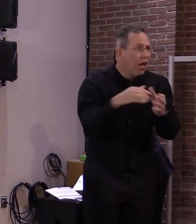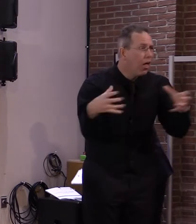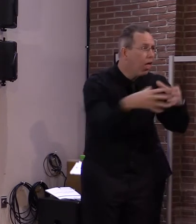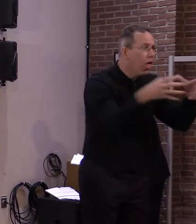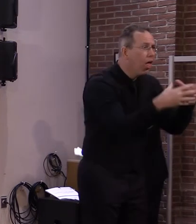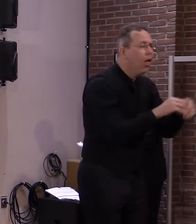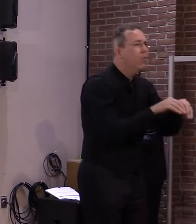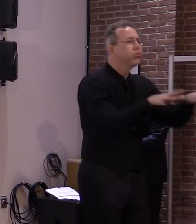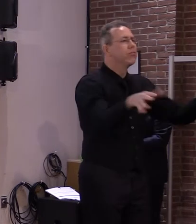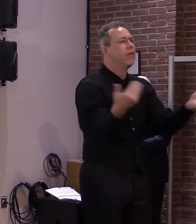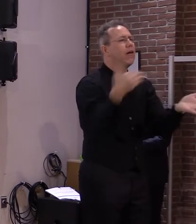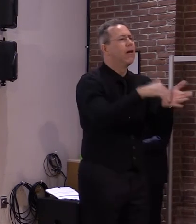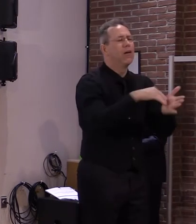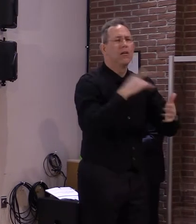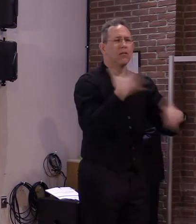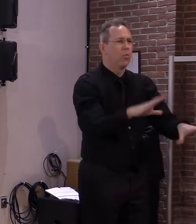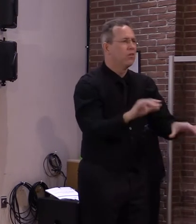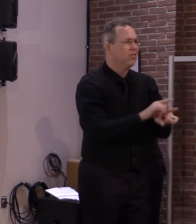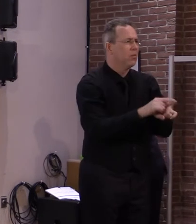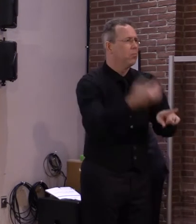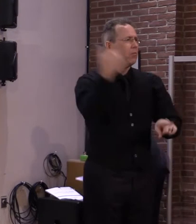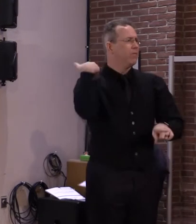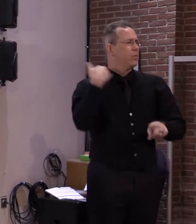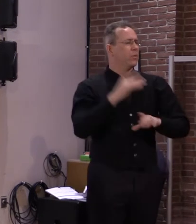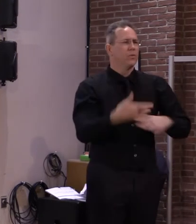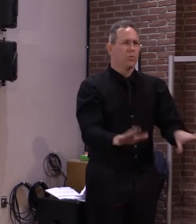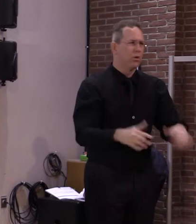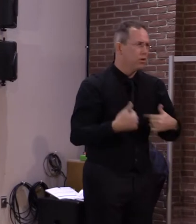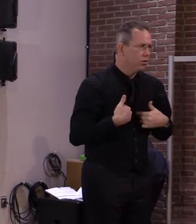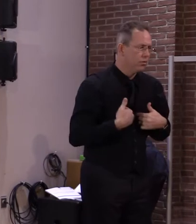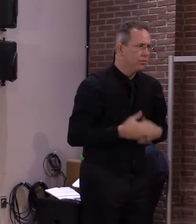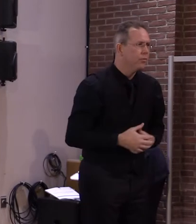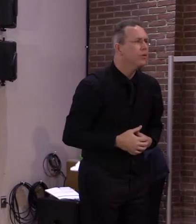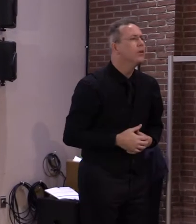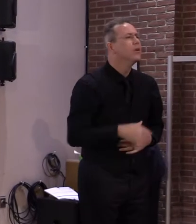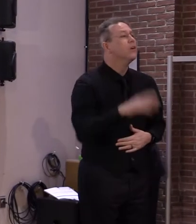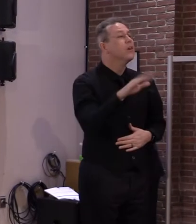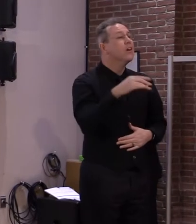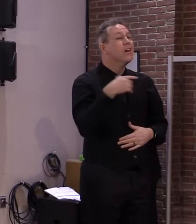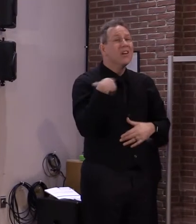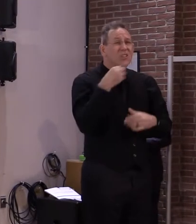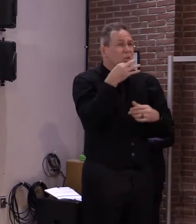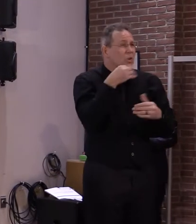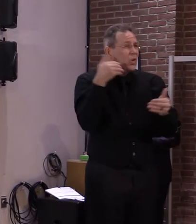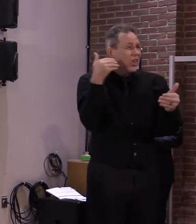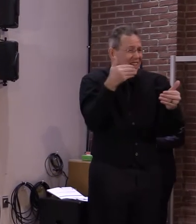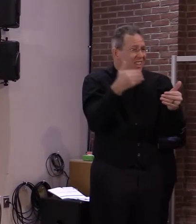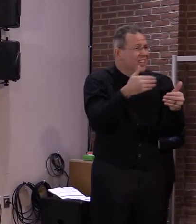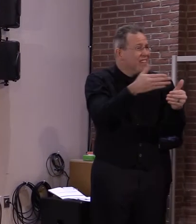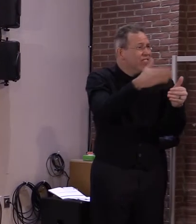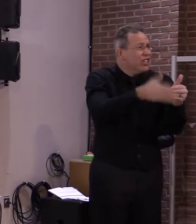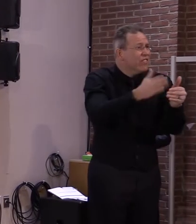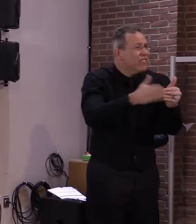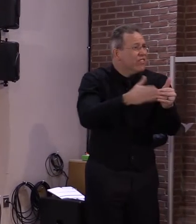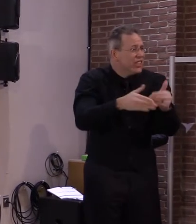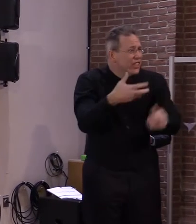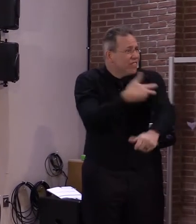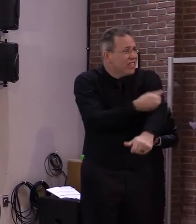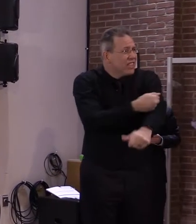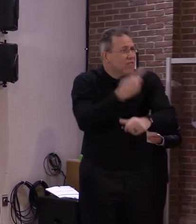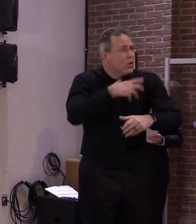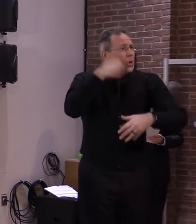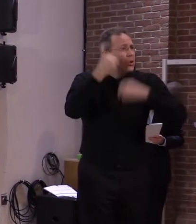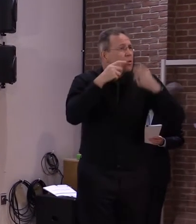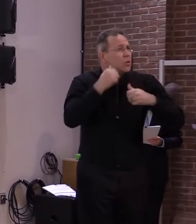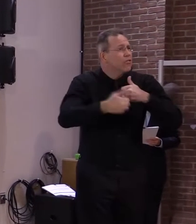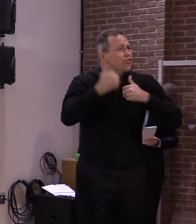allowed we're only months away from when our most at risk friends family and neighbors